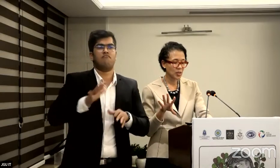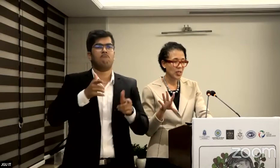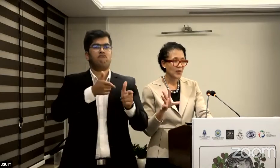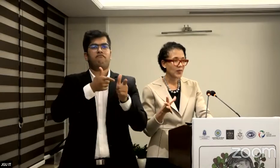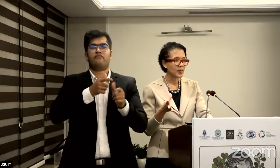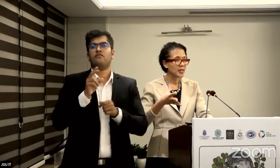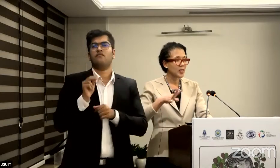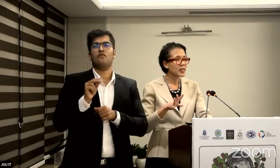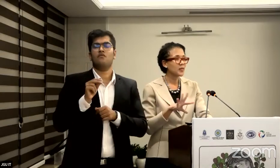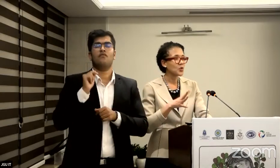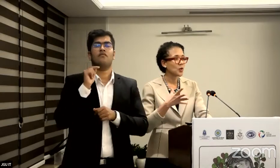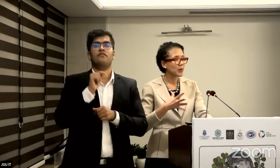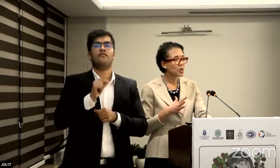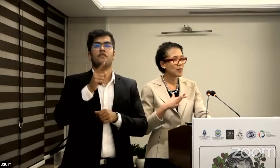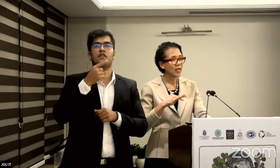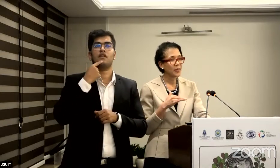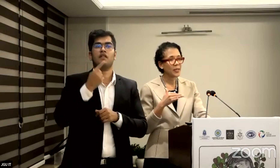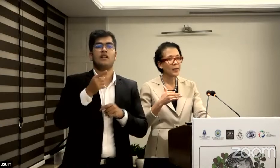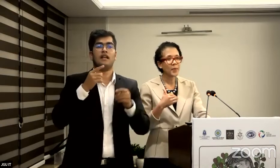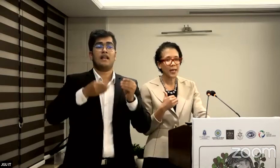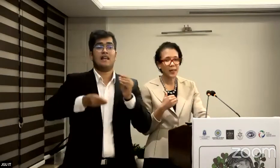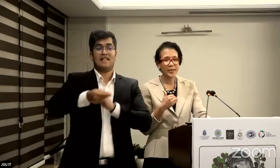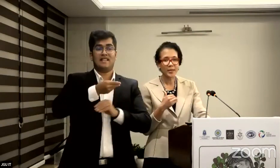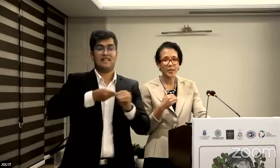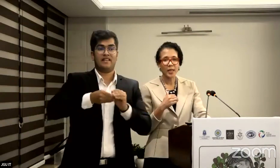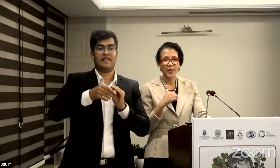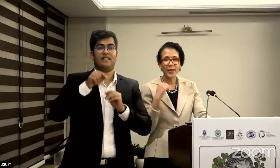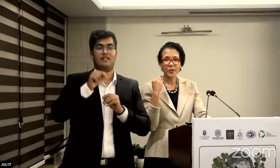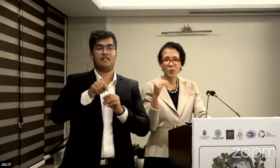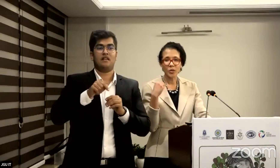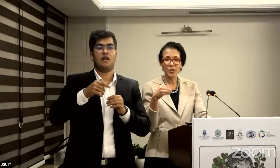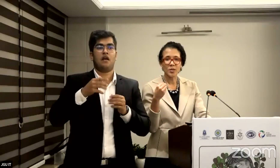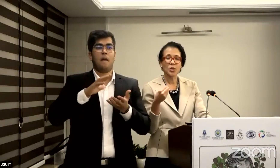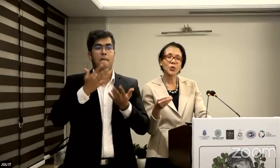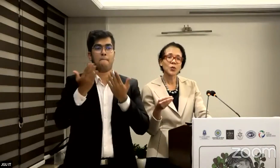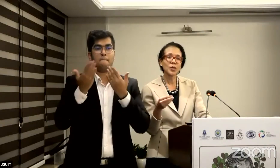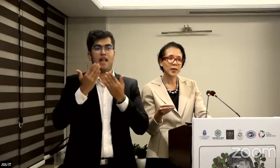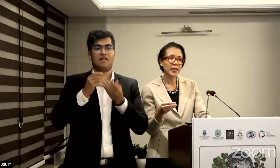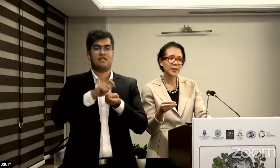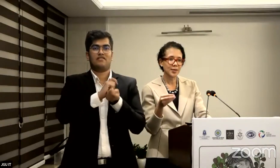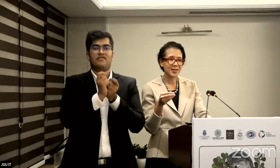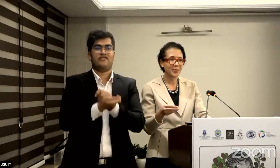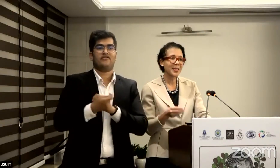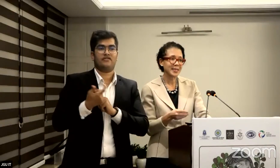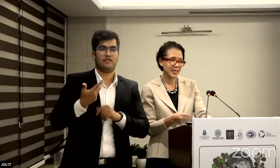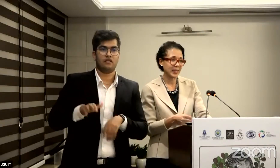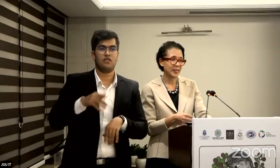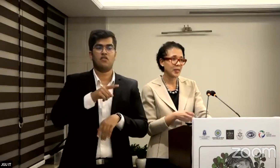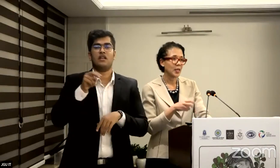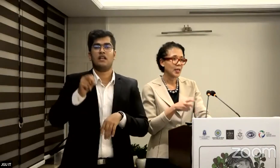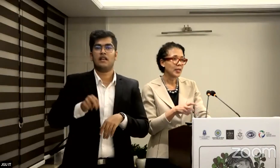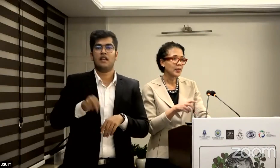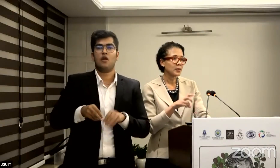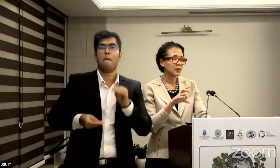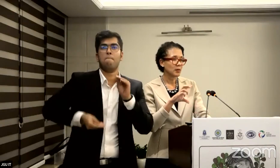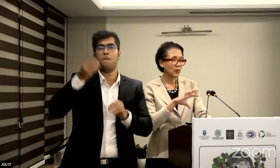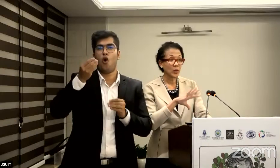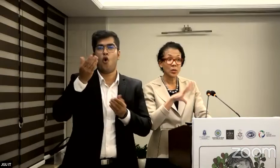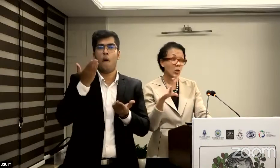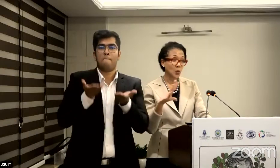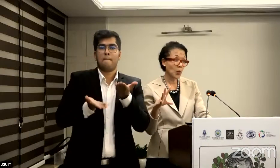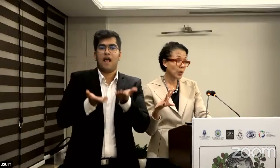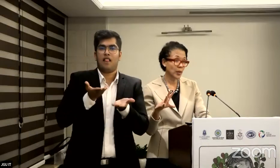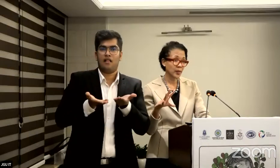account that the settlement of the trade regime had been unbalanced, and that in order to secure greater stability in